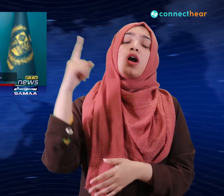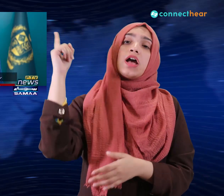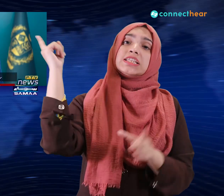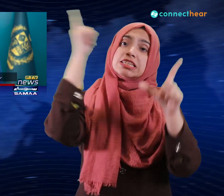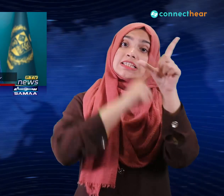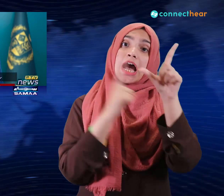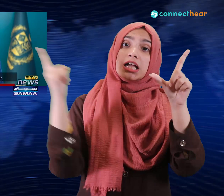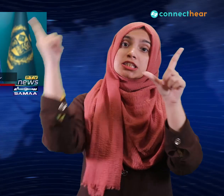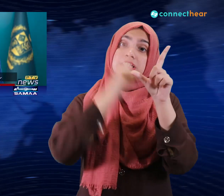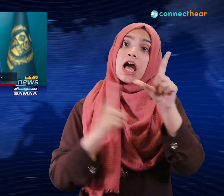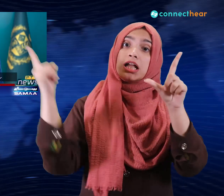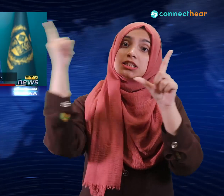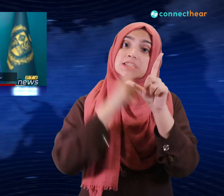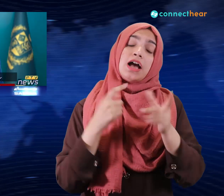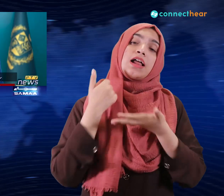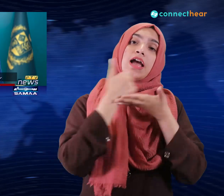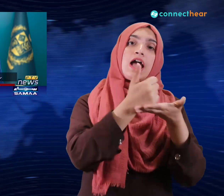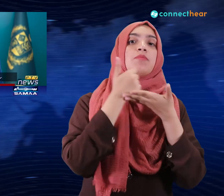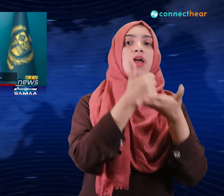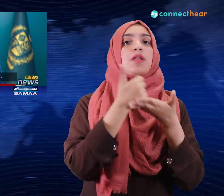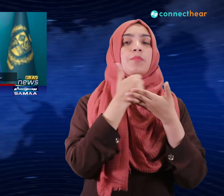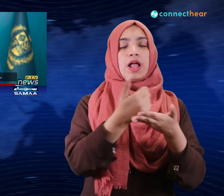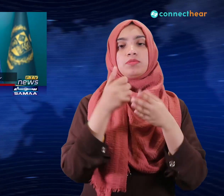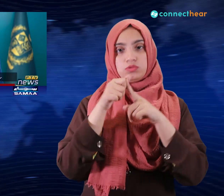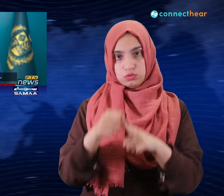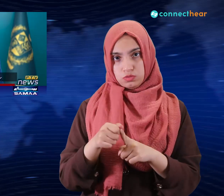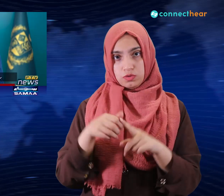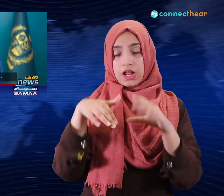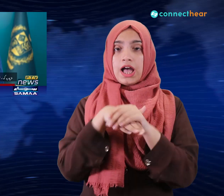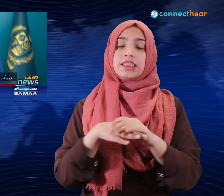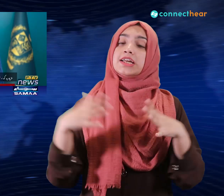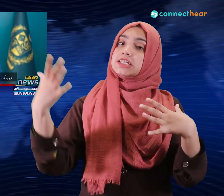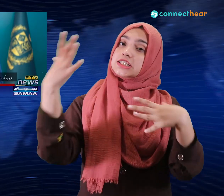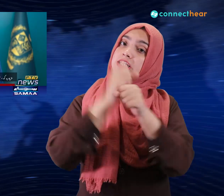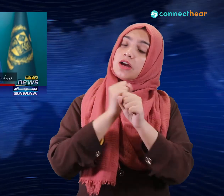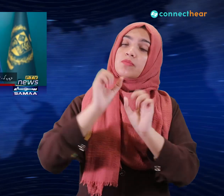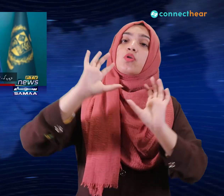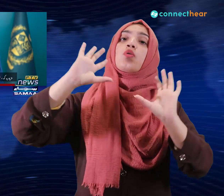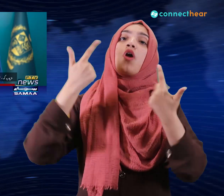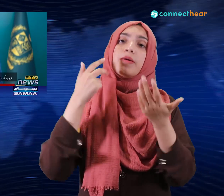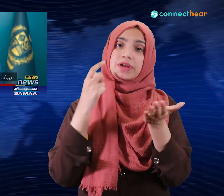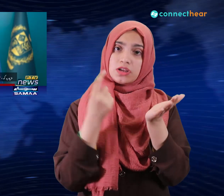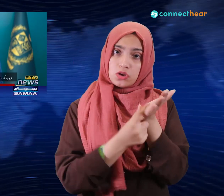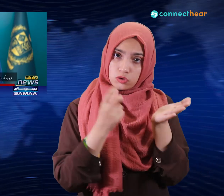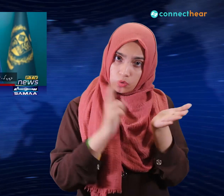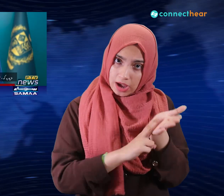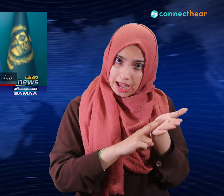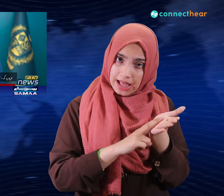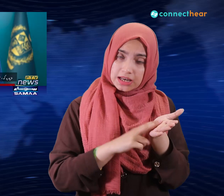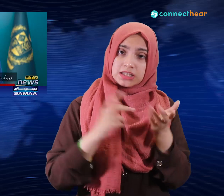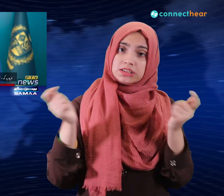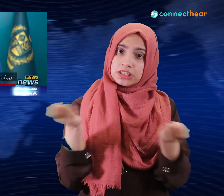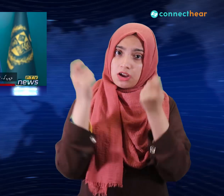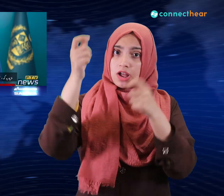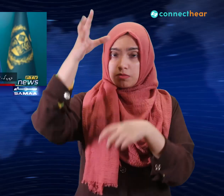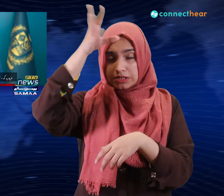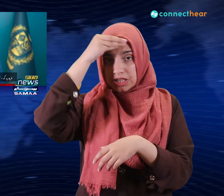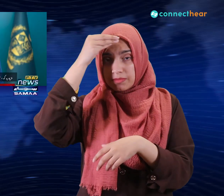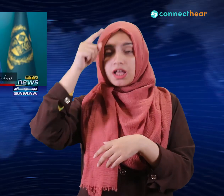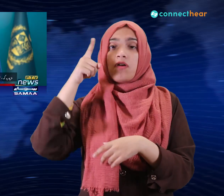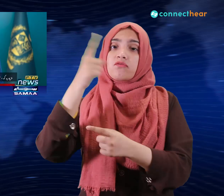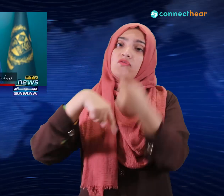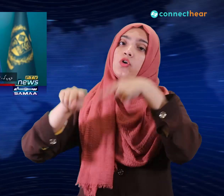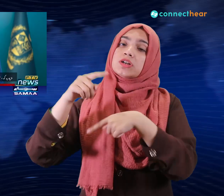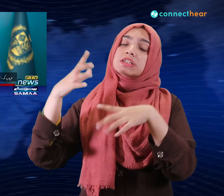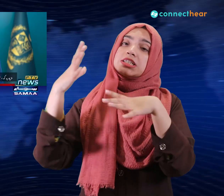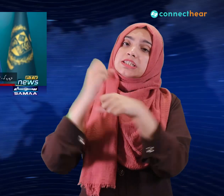required annually in sustainable infrastructure. Moreover, the UN development system, including